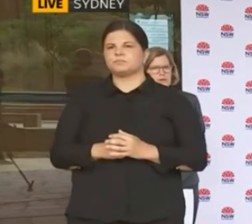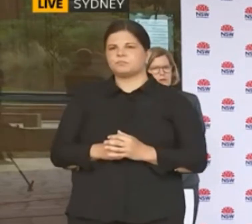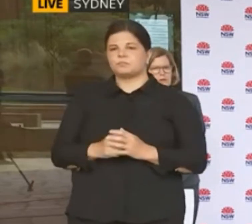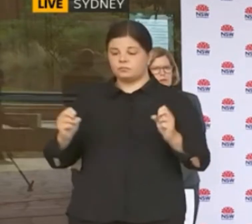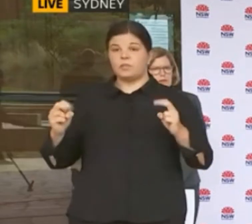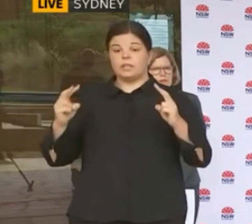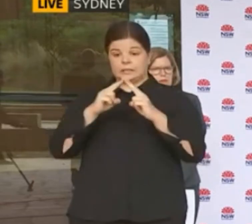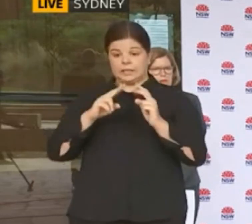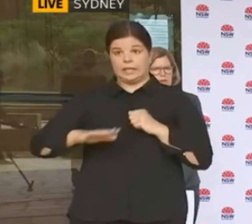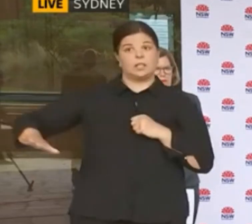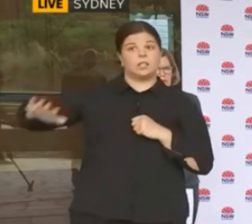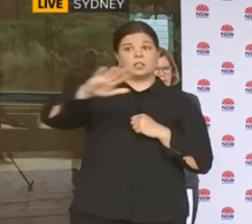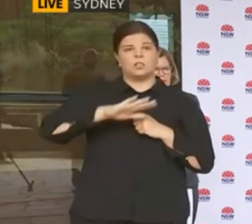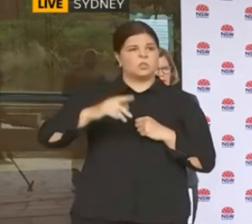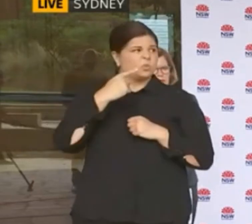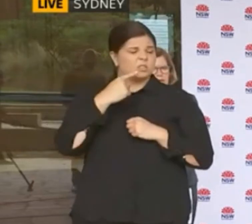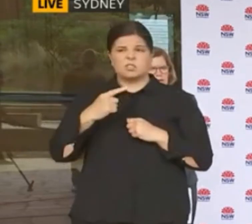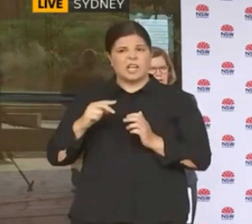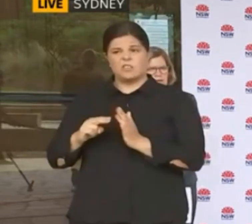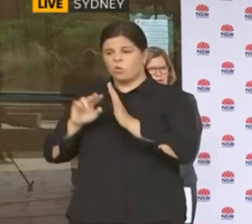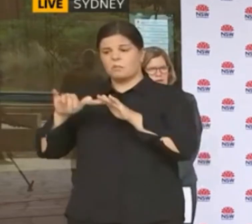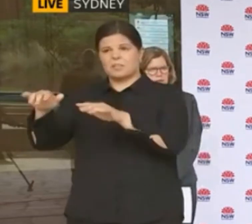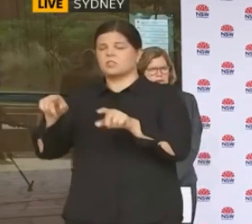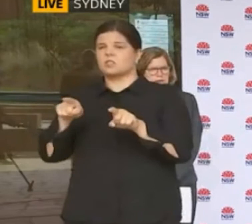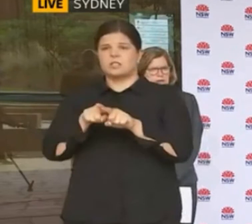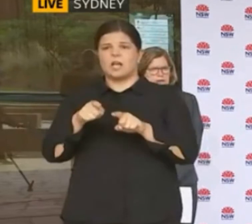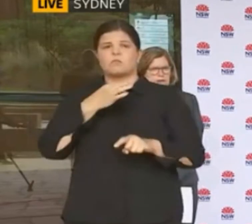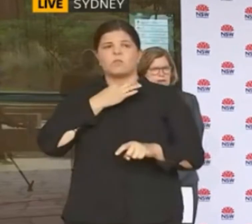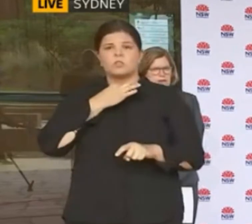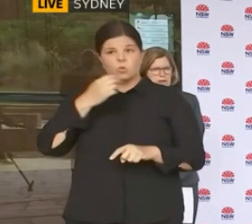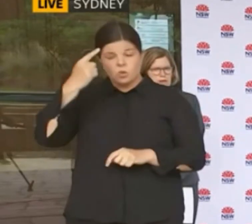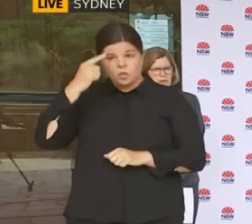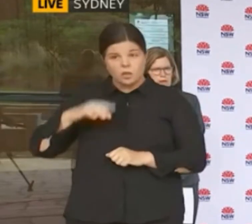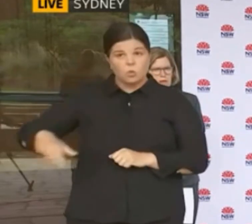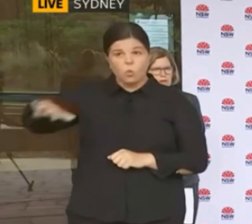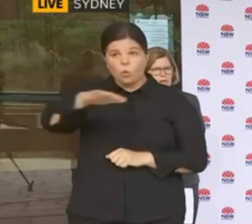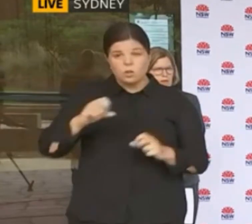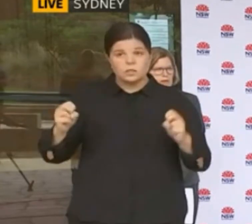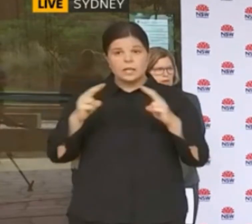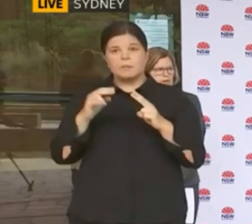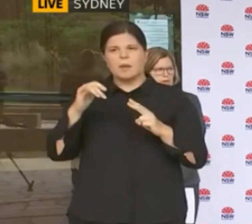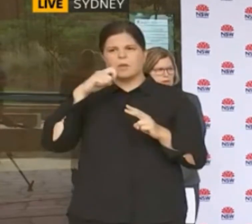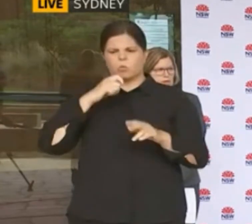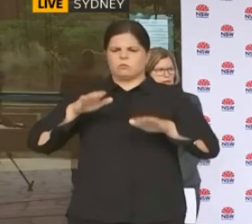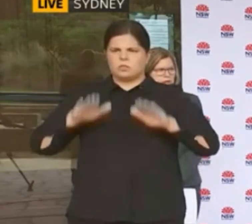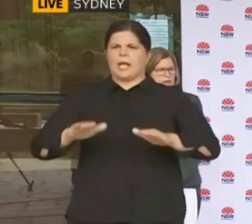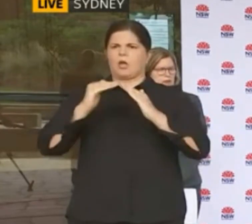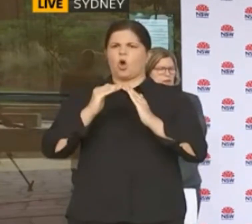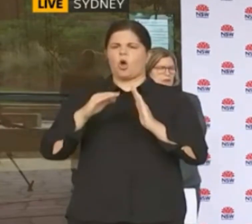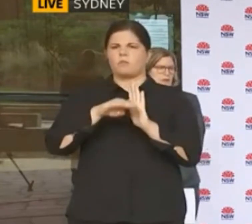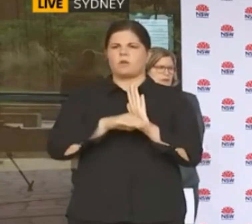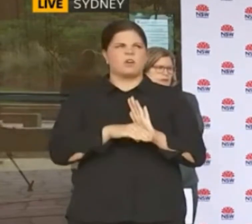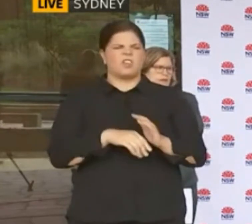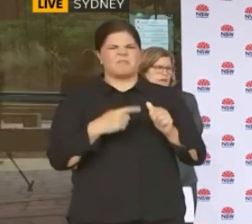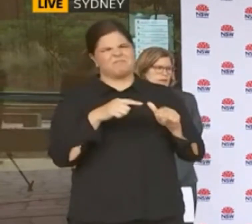being the same as the northern beaches, are you considering stay-at-home orders? Not at this stage.